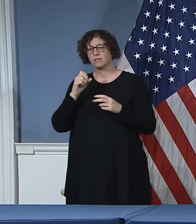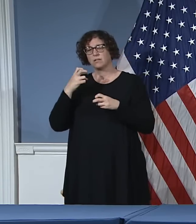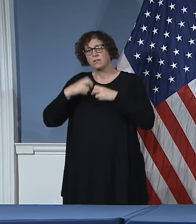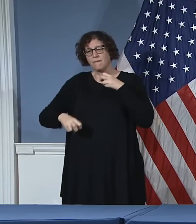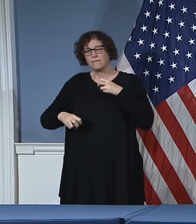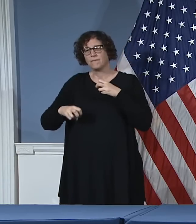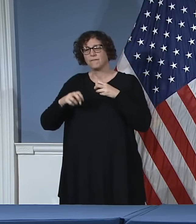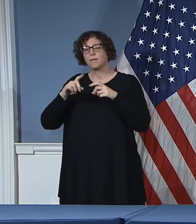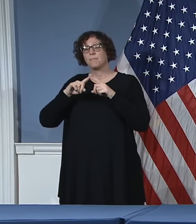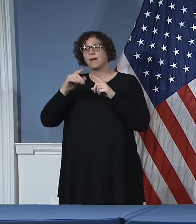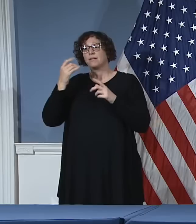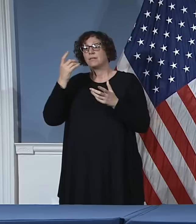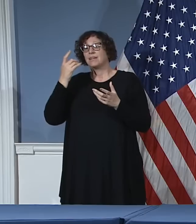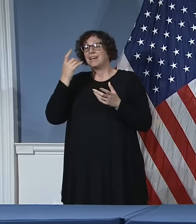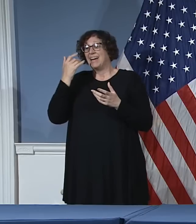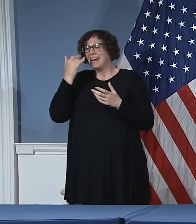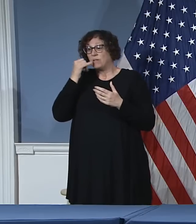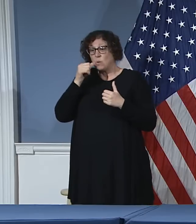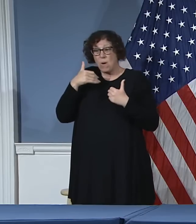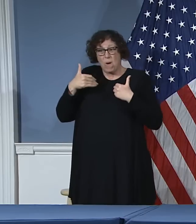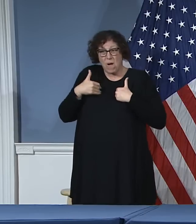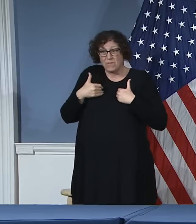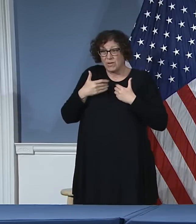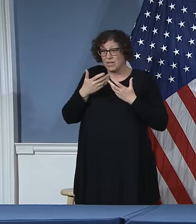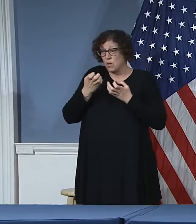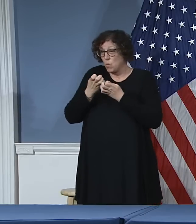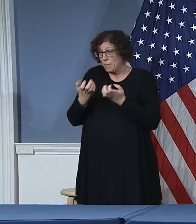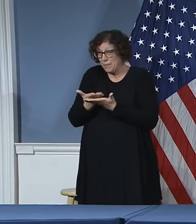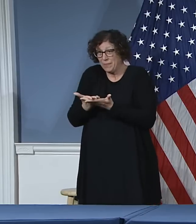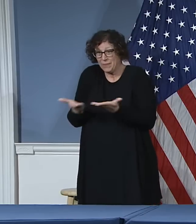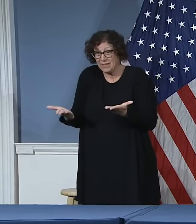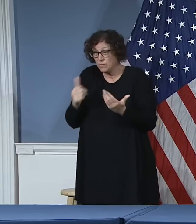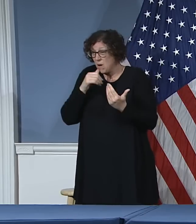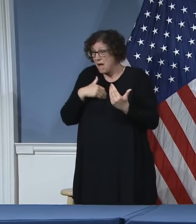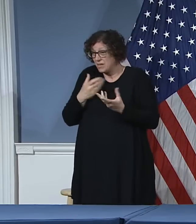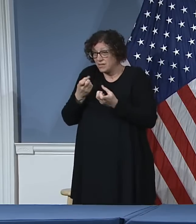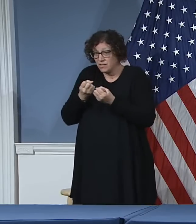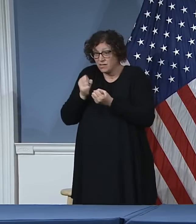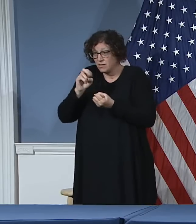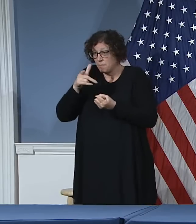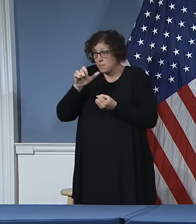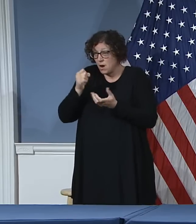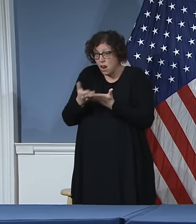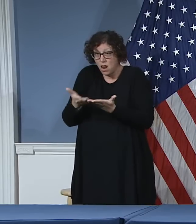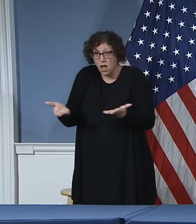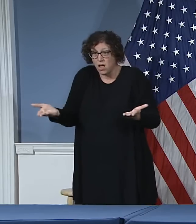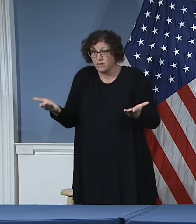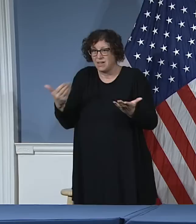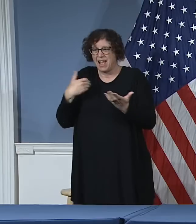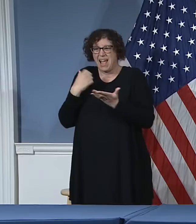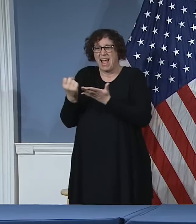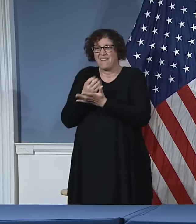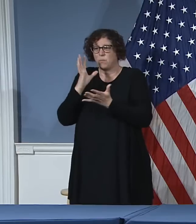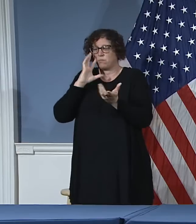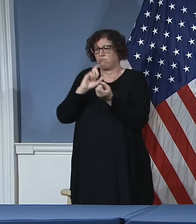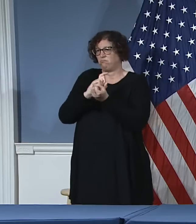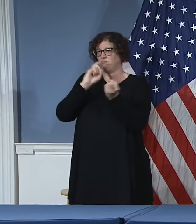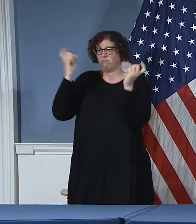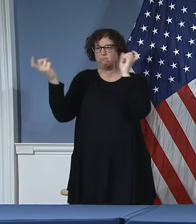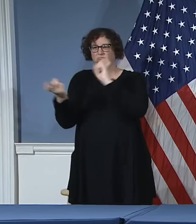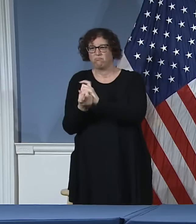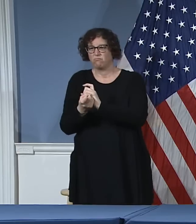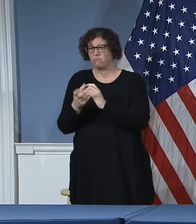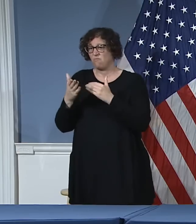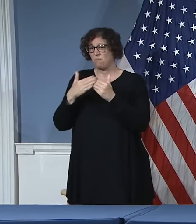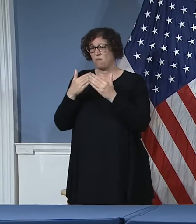have supplies, it's a whole different ballgame. And we all know that when we really needed the testing, when it could